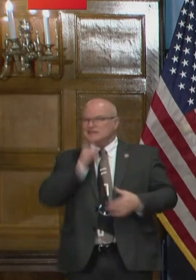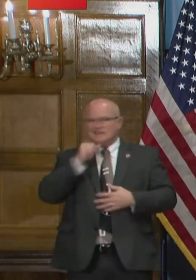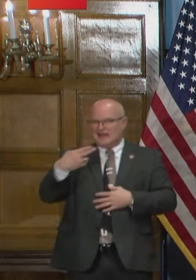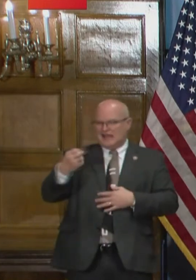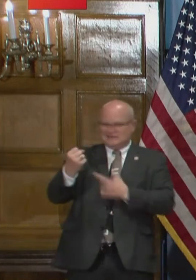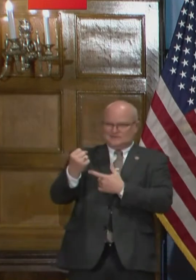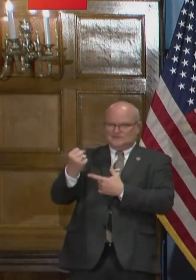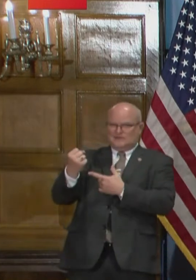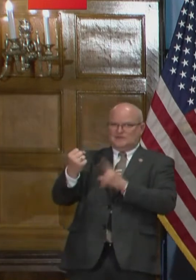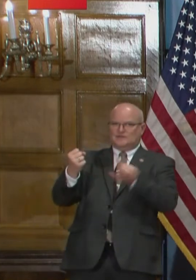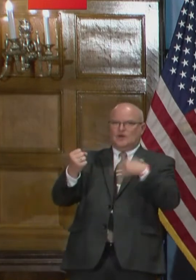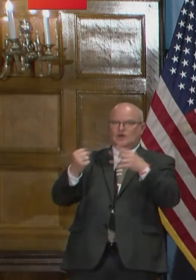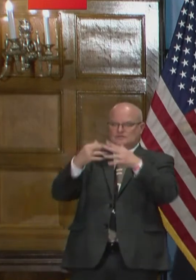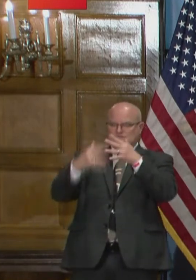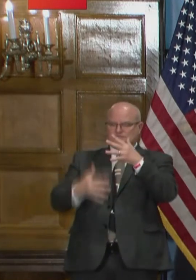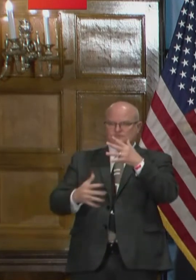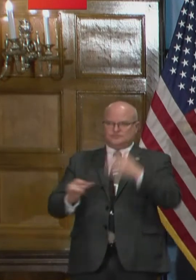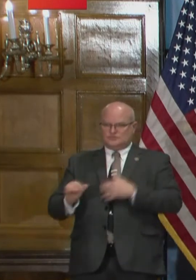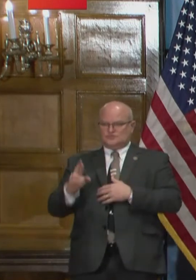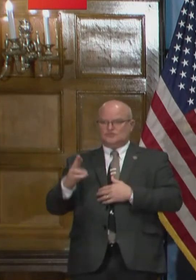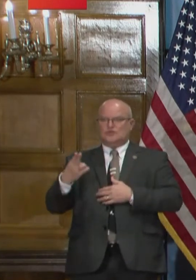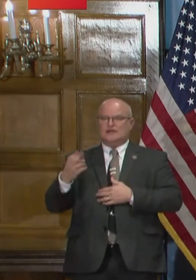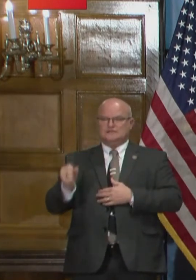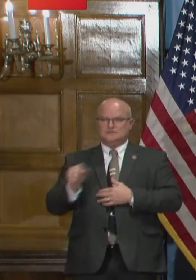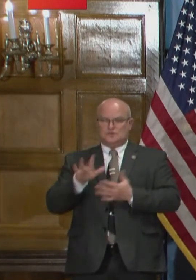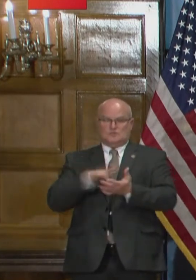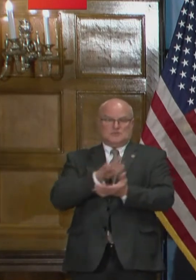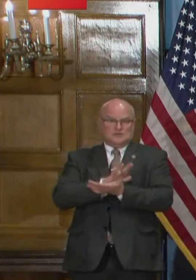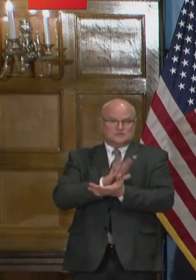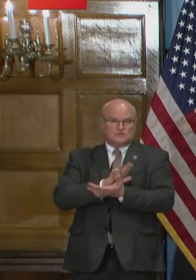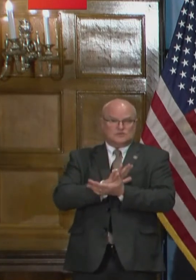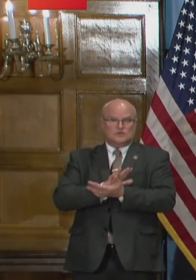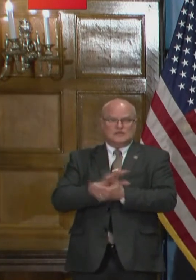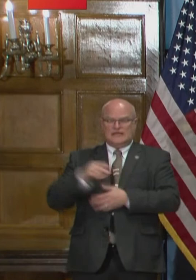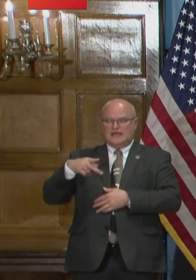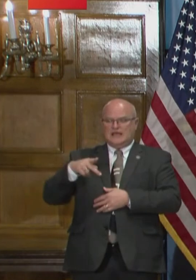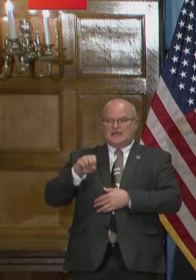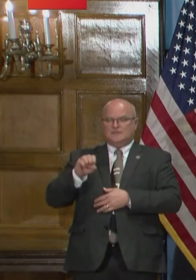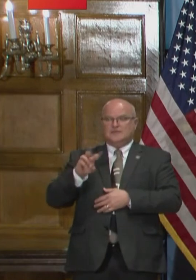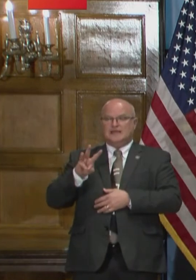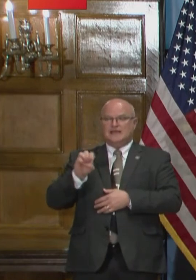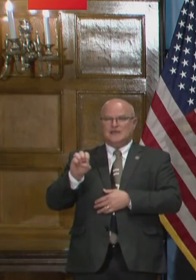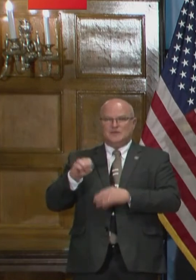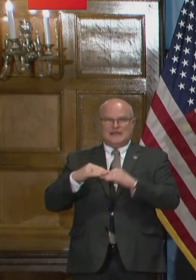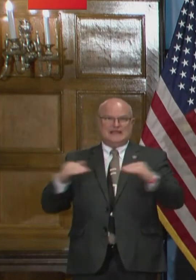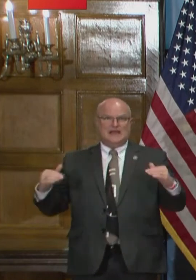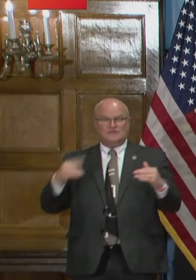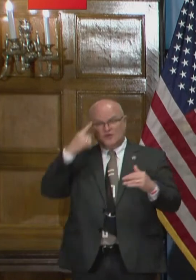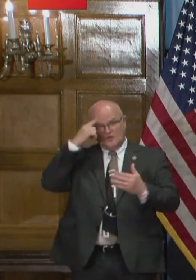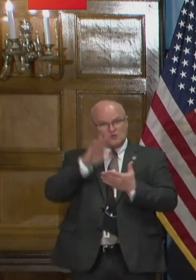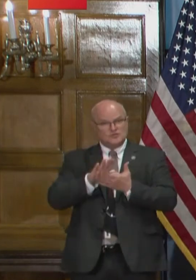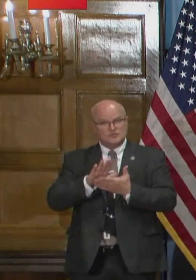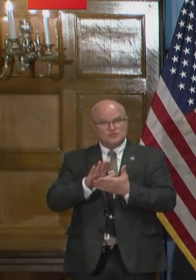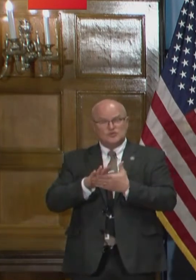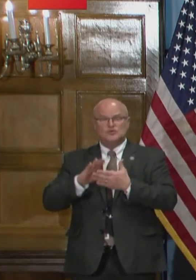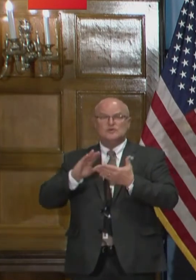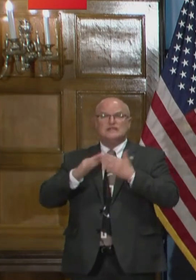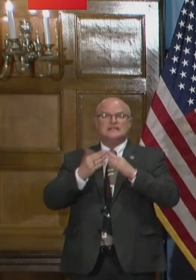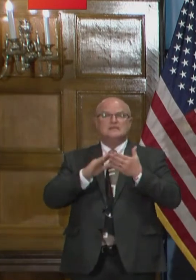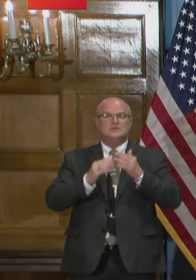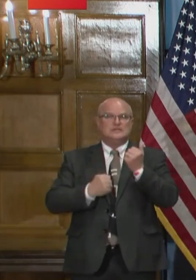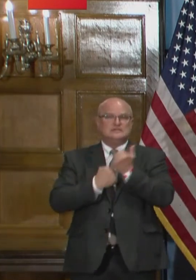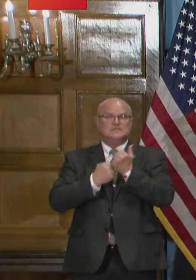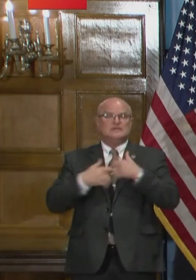school, this goes all the way down into junior high, middle school, and Pee-wee levels for school and community-sponsored